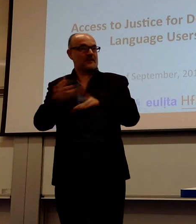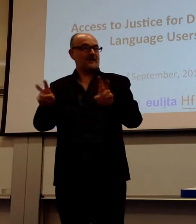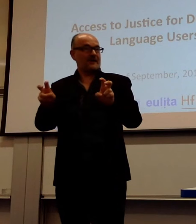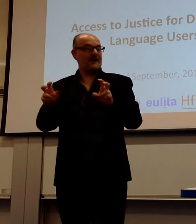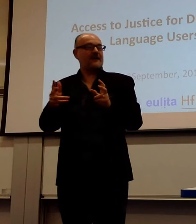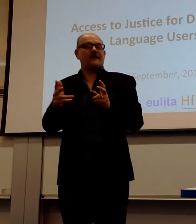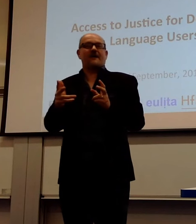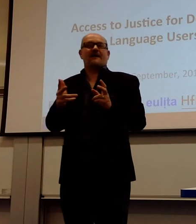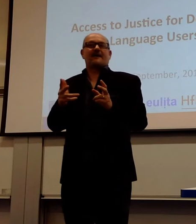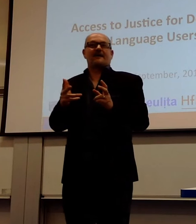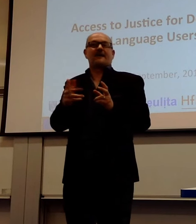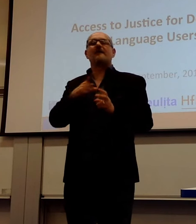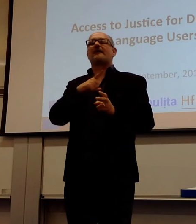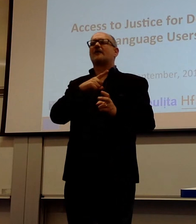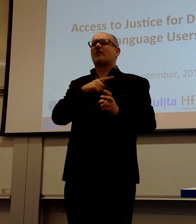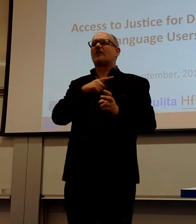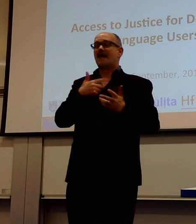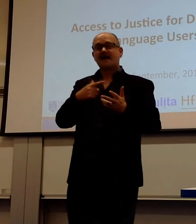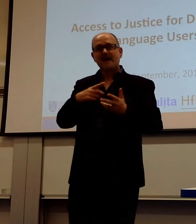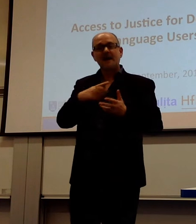and access to for sign language users.